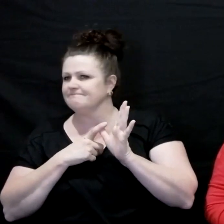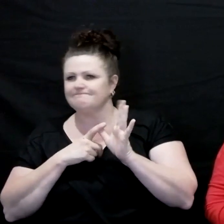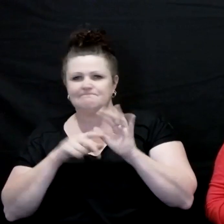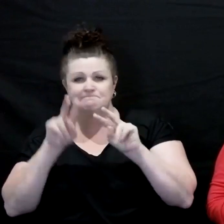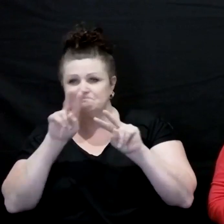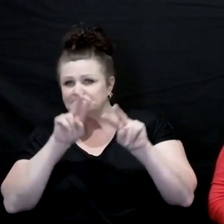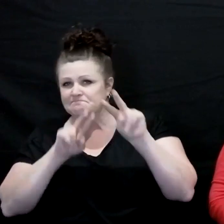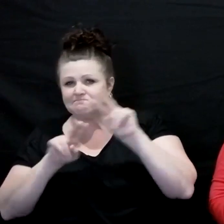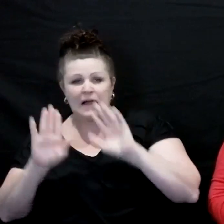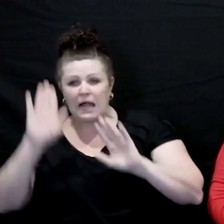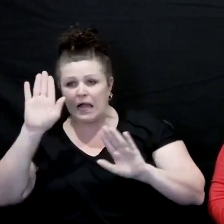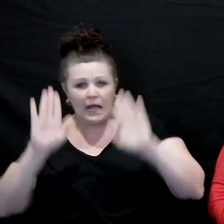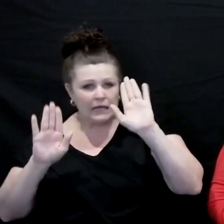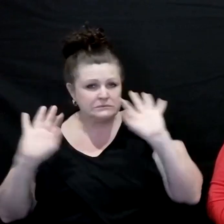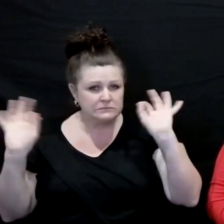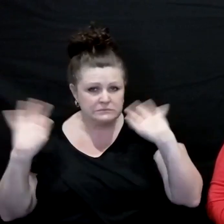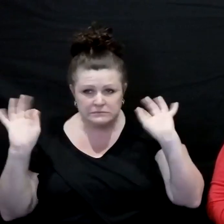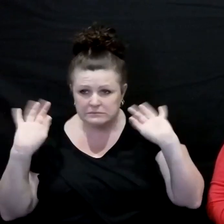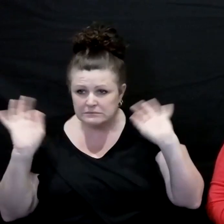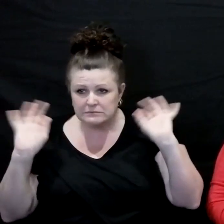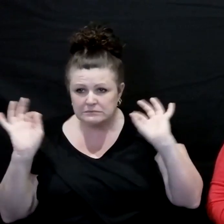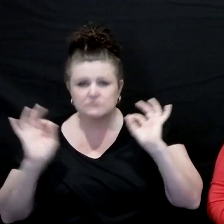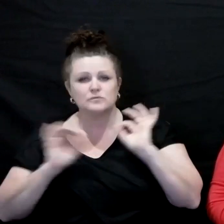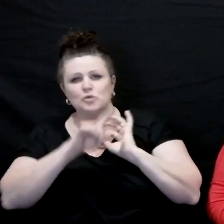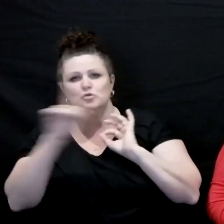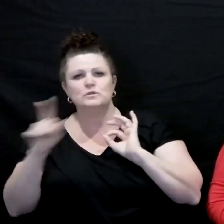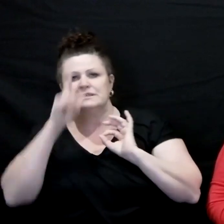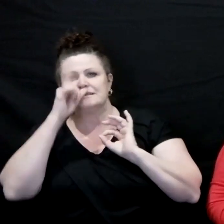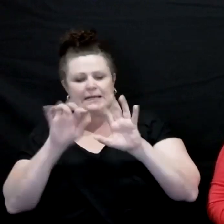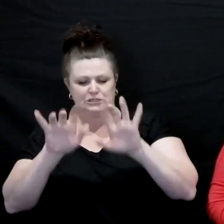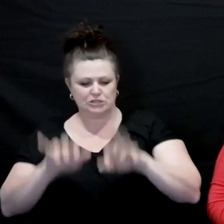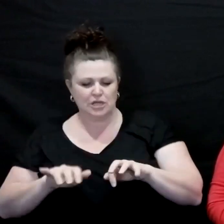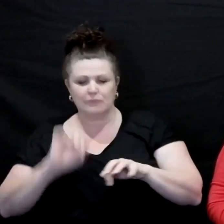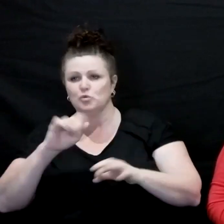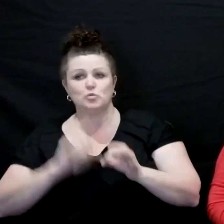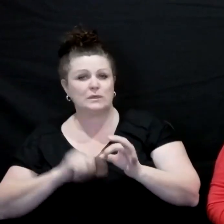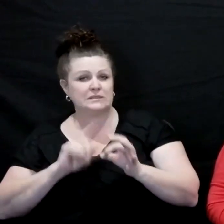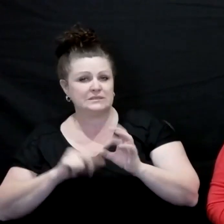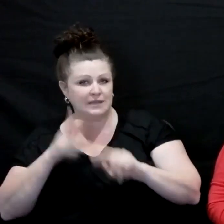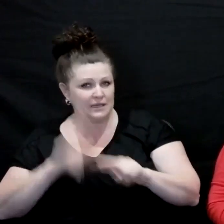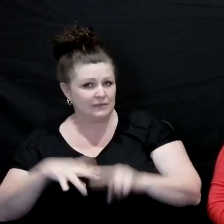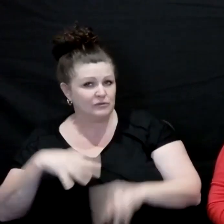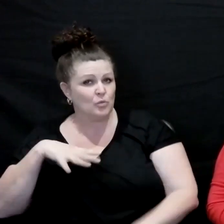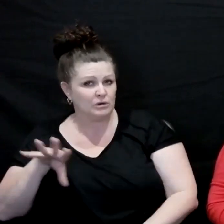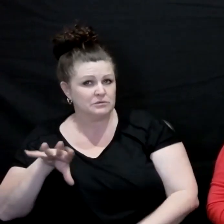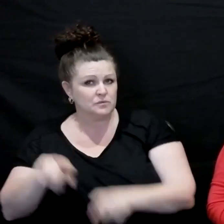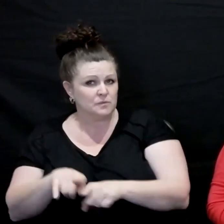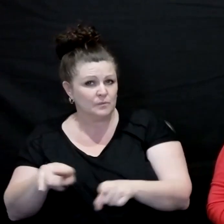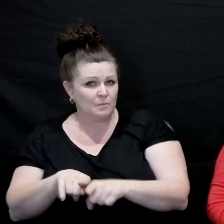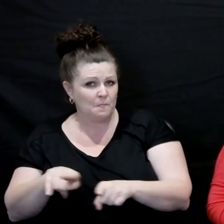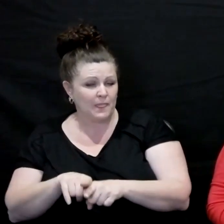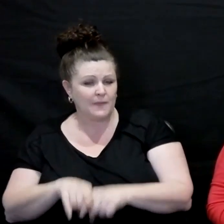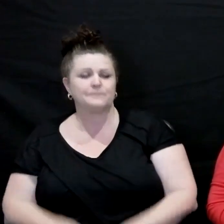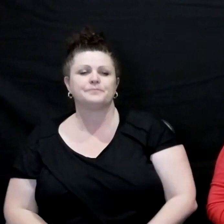see any raised hands at the moment. You can also type any questions you have in the chat. And